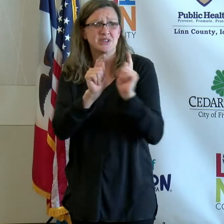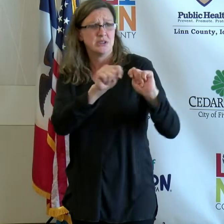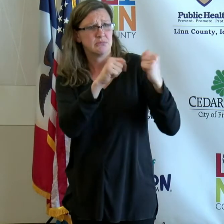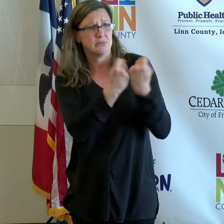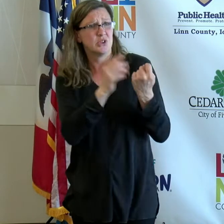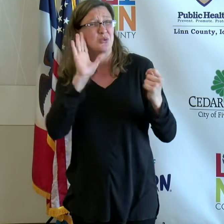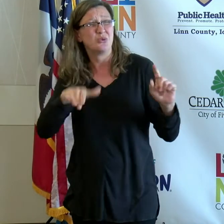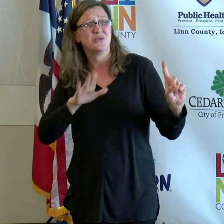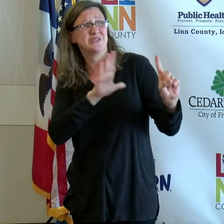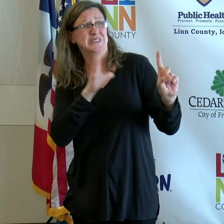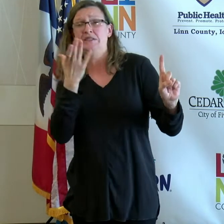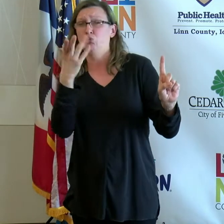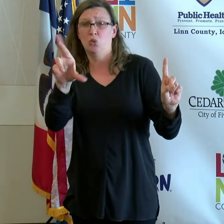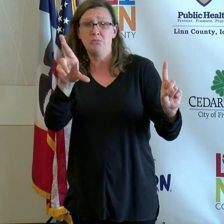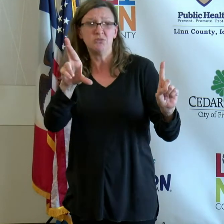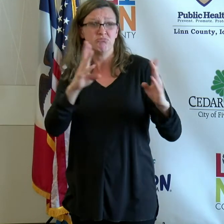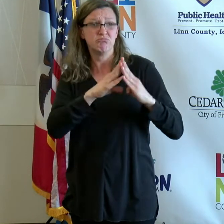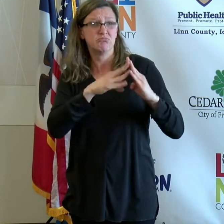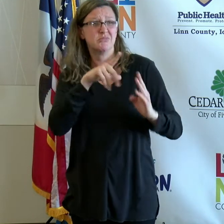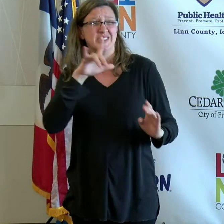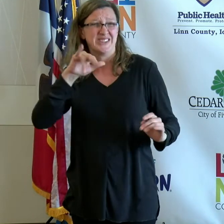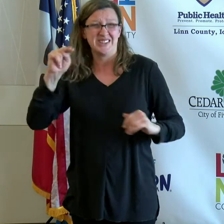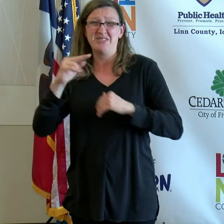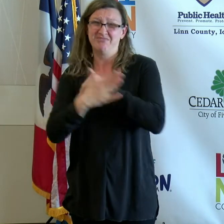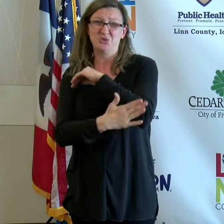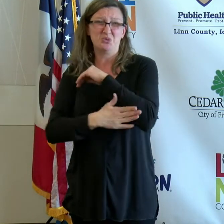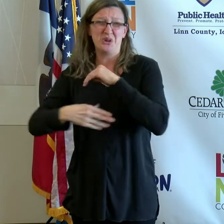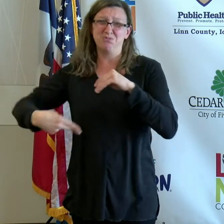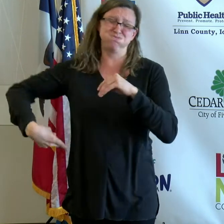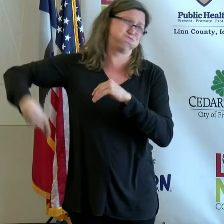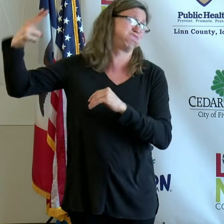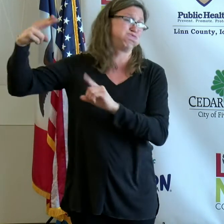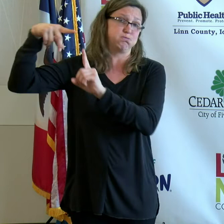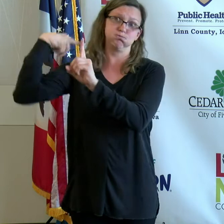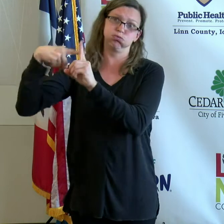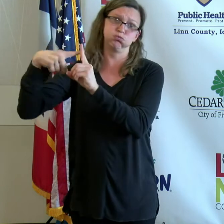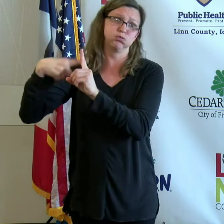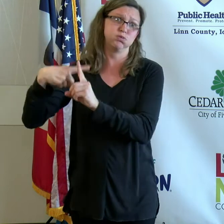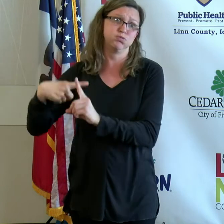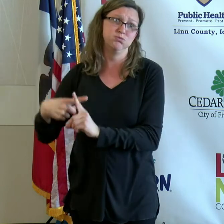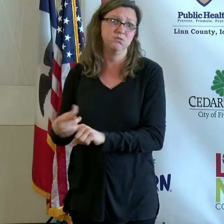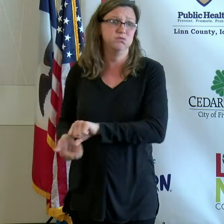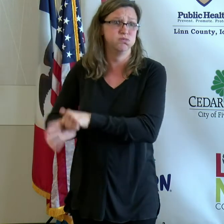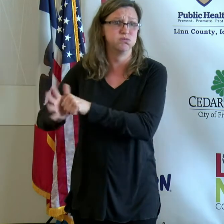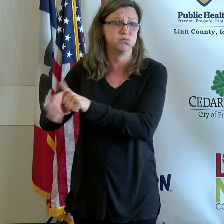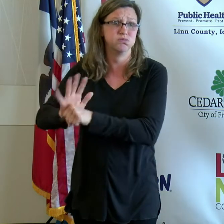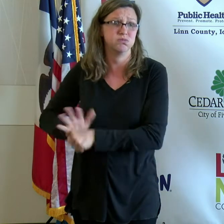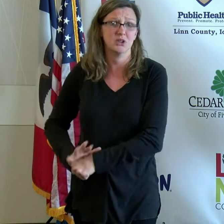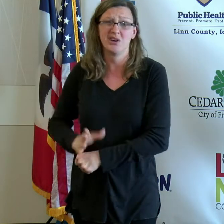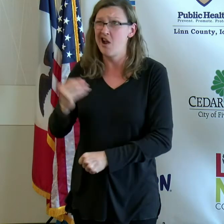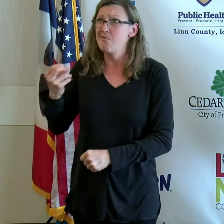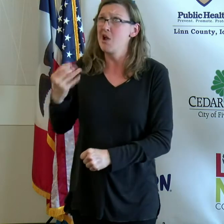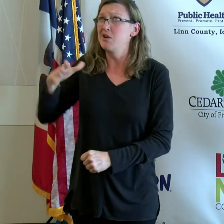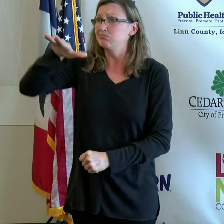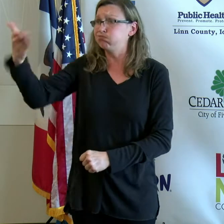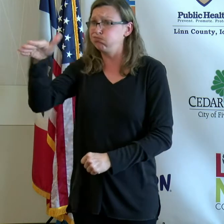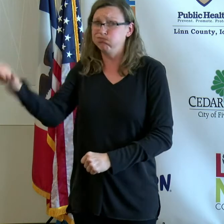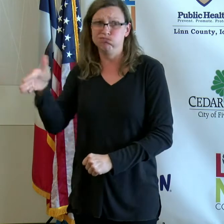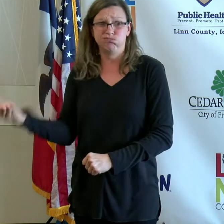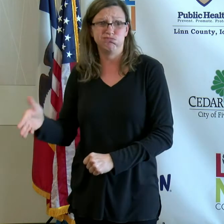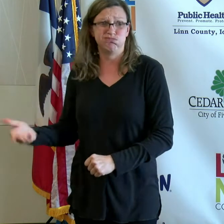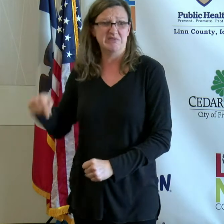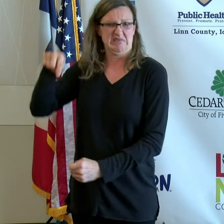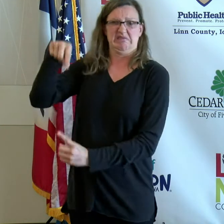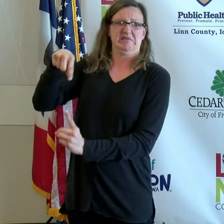has the highest number of cases of the virus and the most deaths. So we wanted to do whatever we could. After